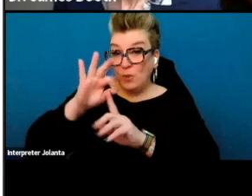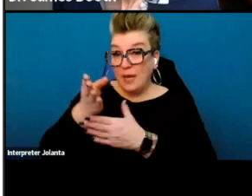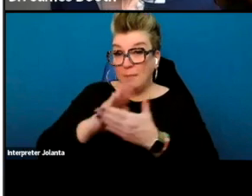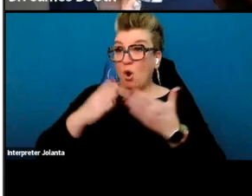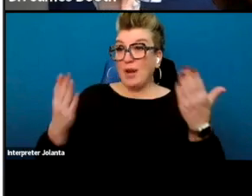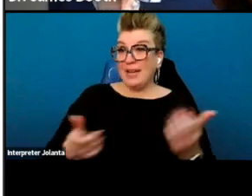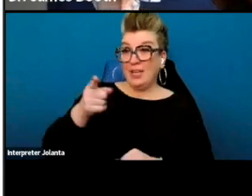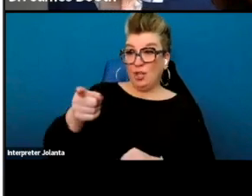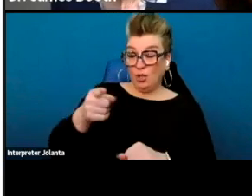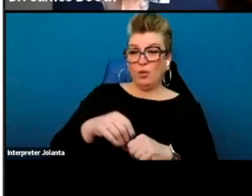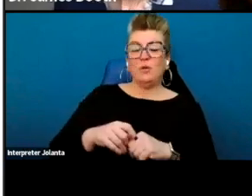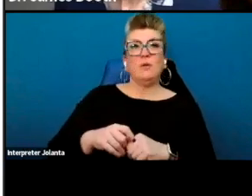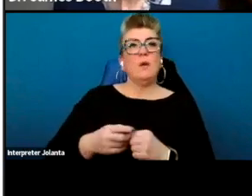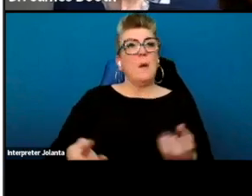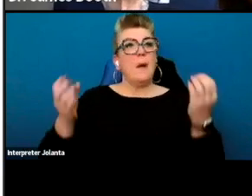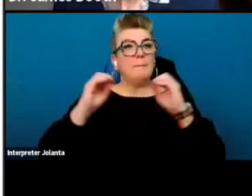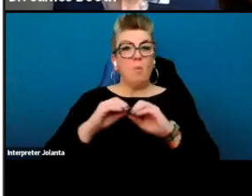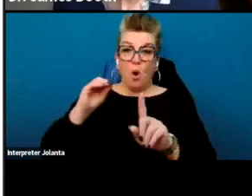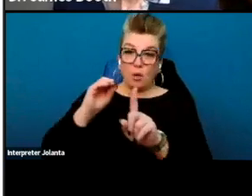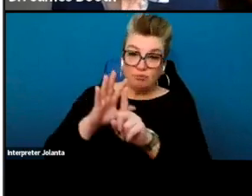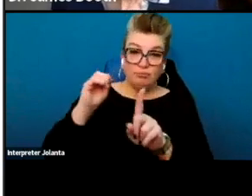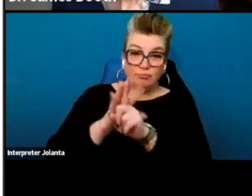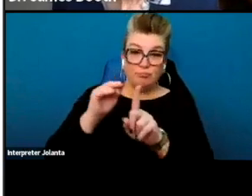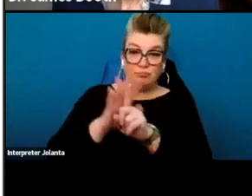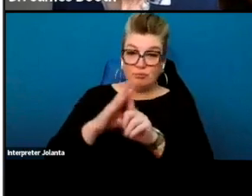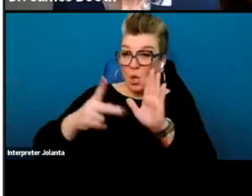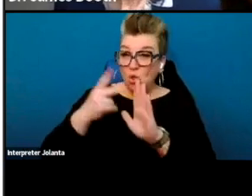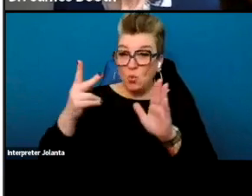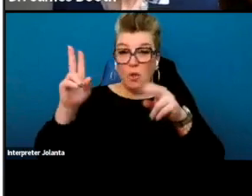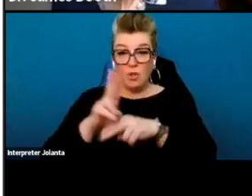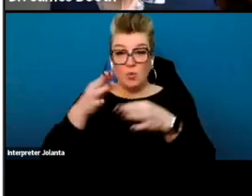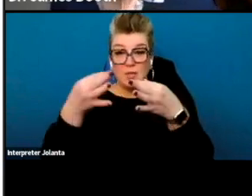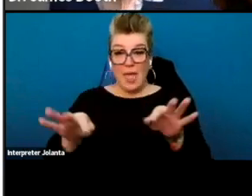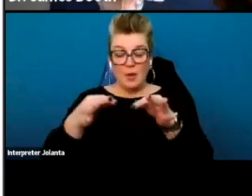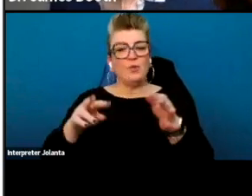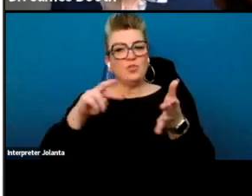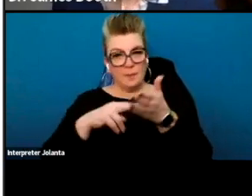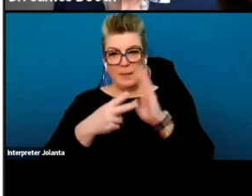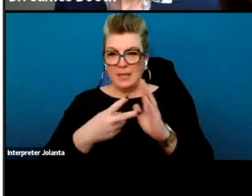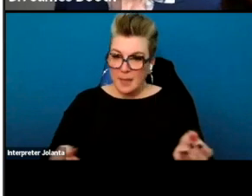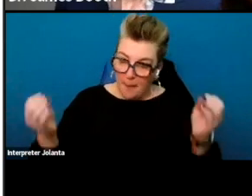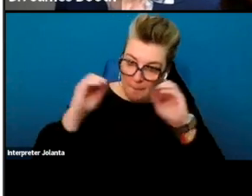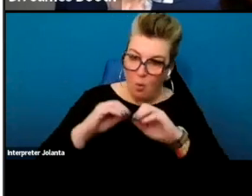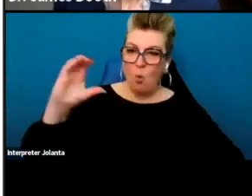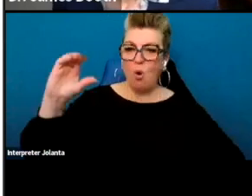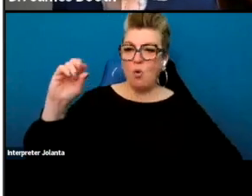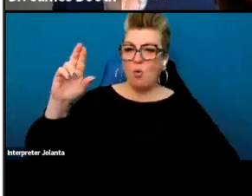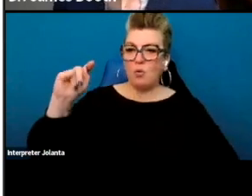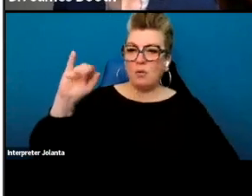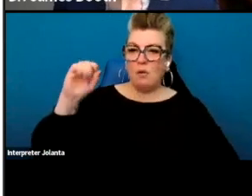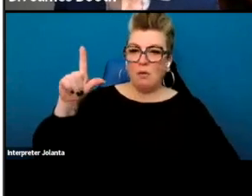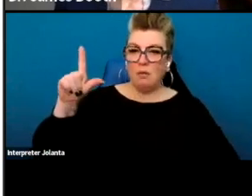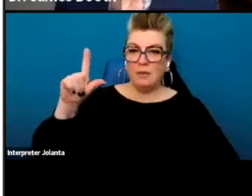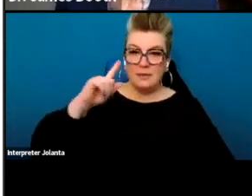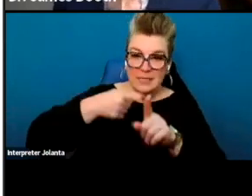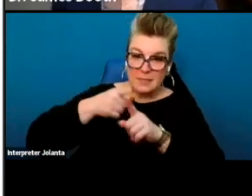the more dual language use is associated with greater cortical specificity. So more dual